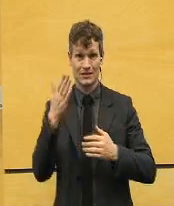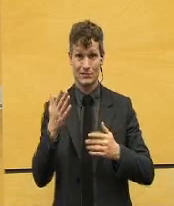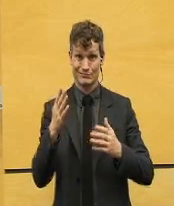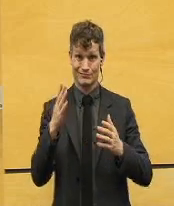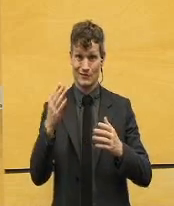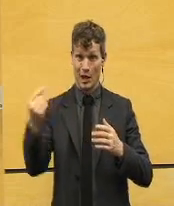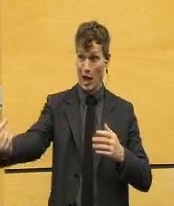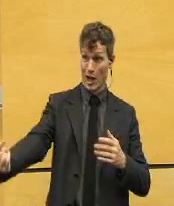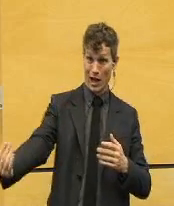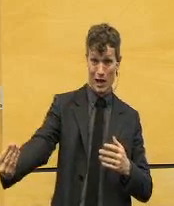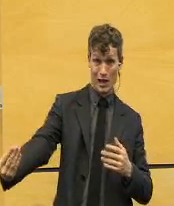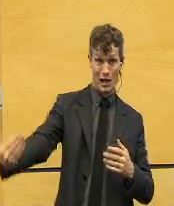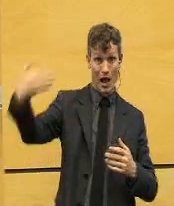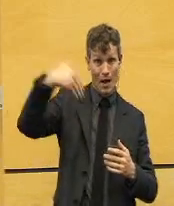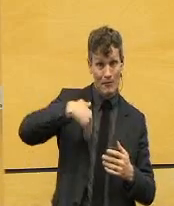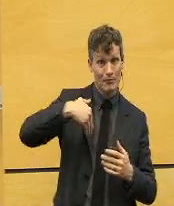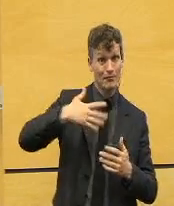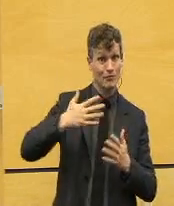register.